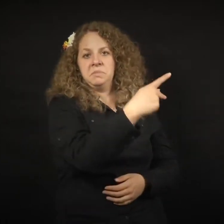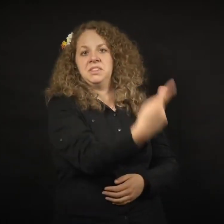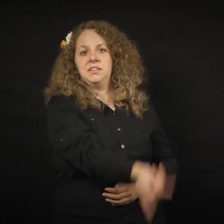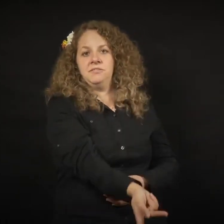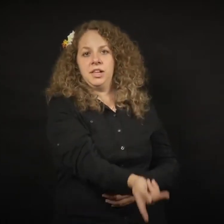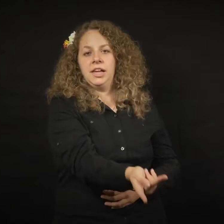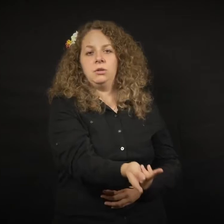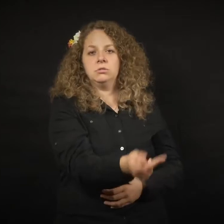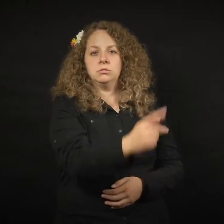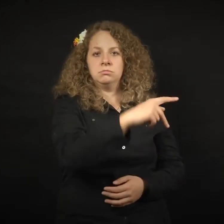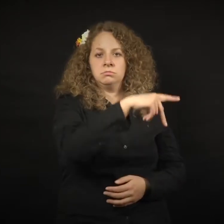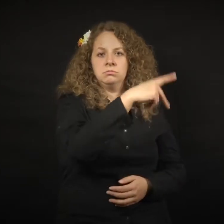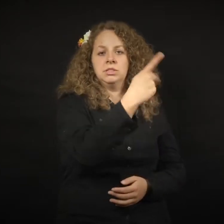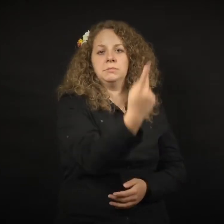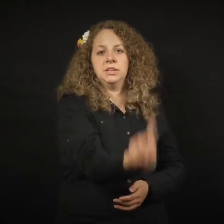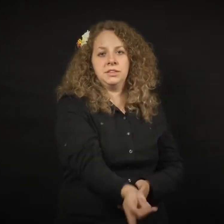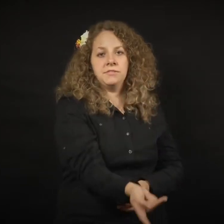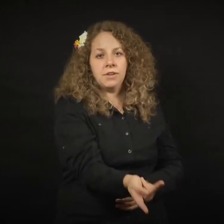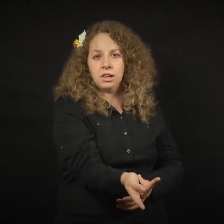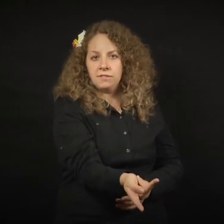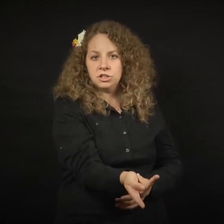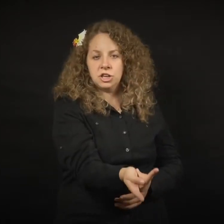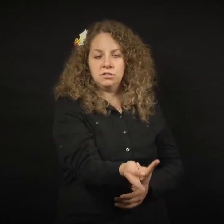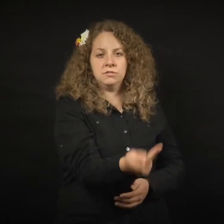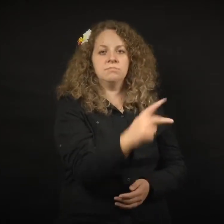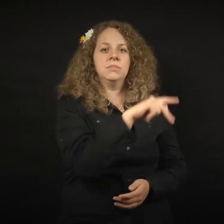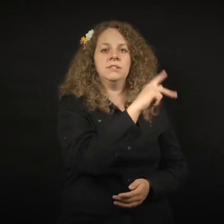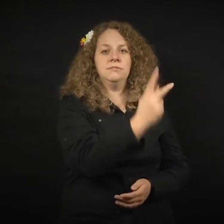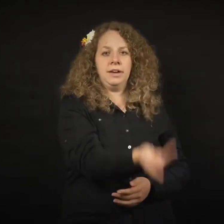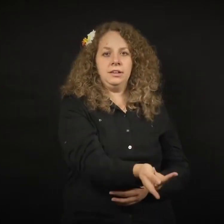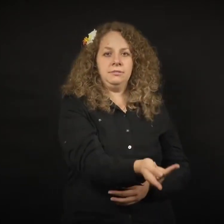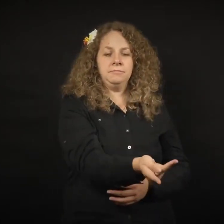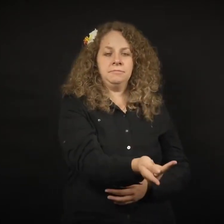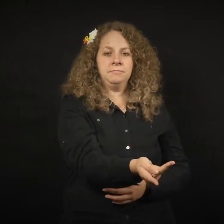something that fell out, something that fell off a shelf, fell.